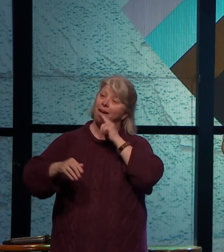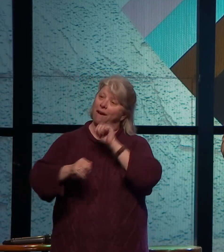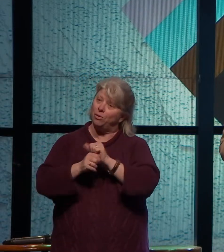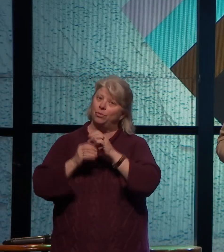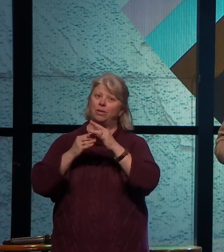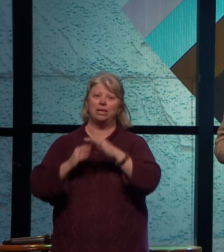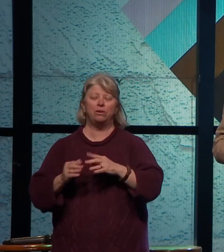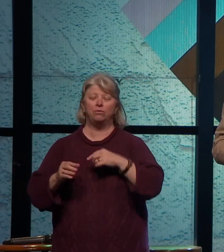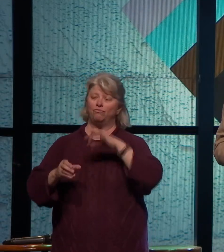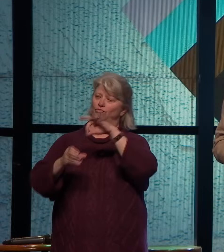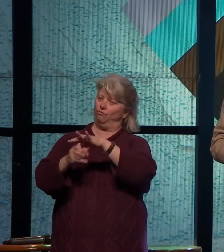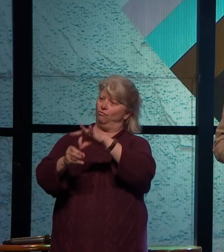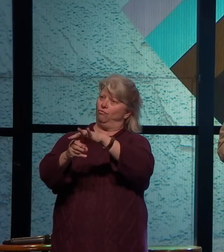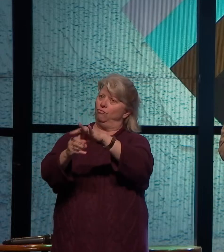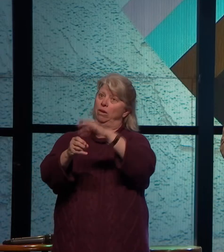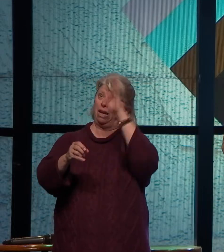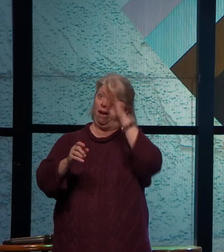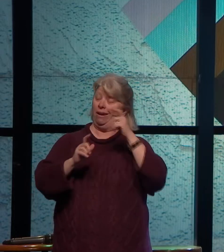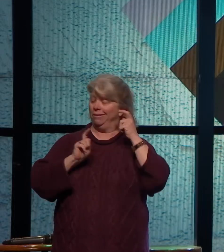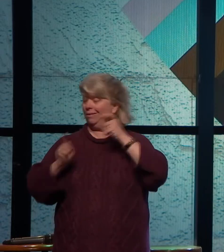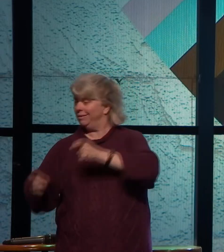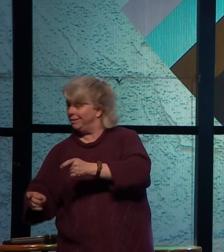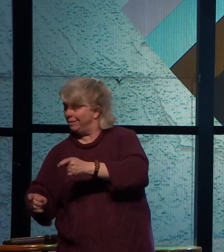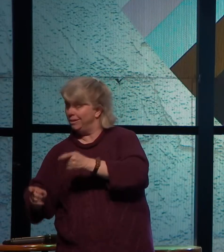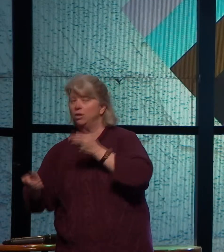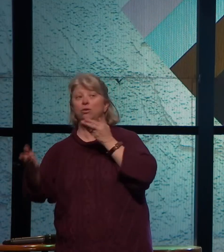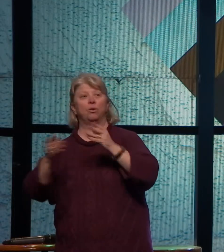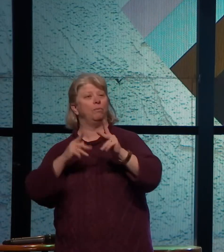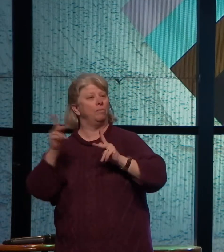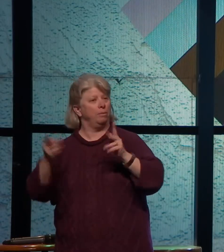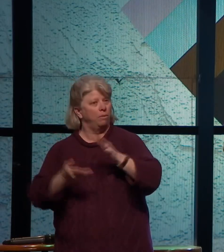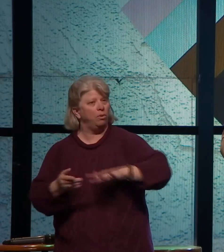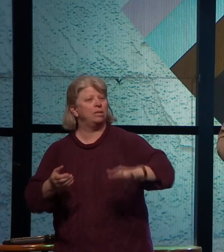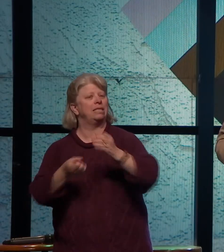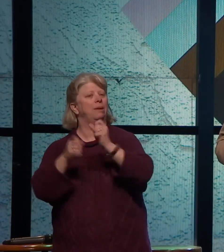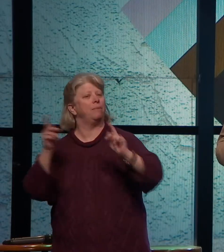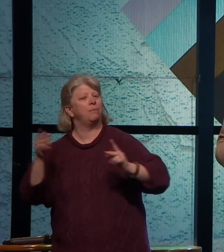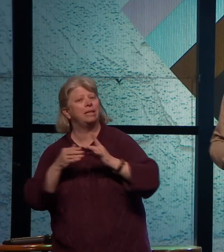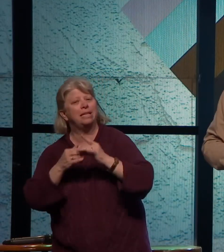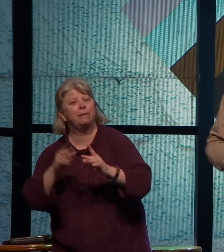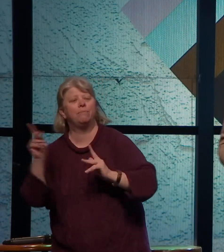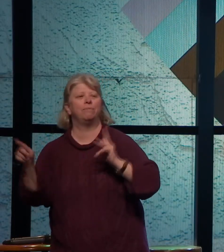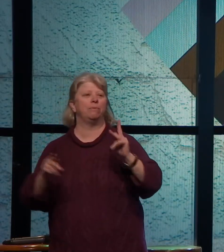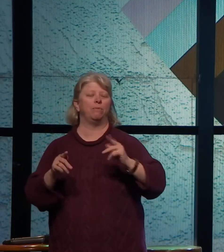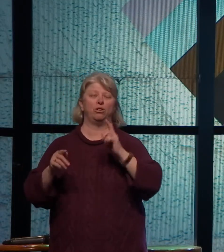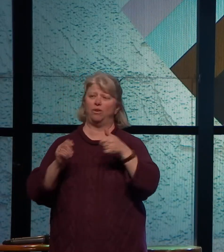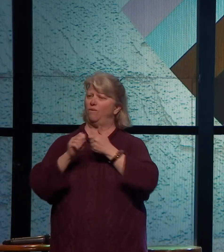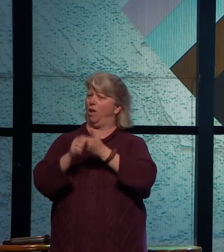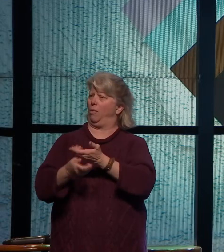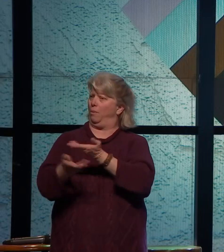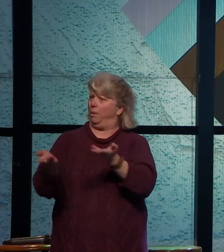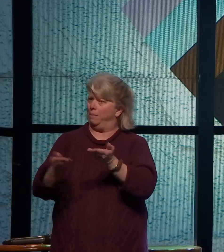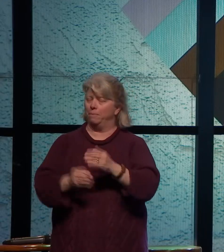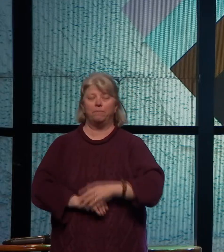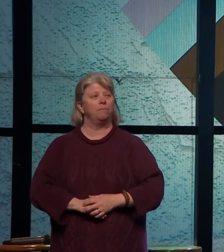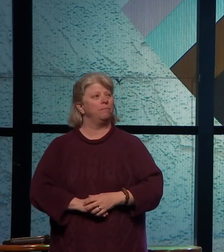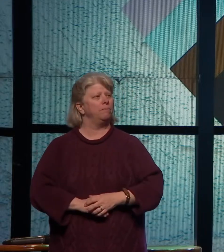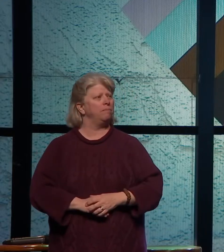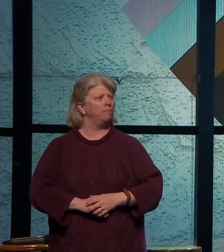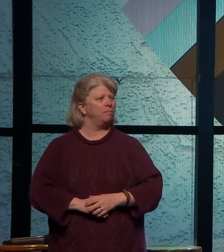are elected by God to serve the people, to save the people, to lead the people, and they should be followed, okay?